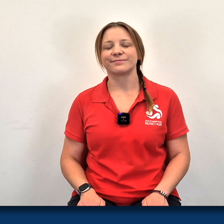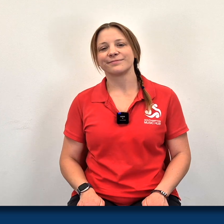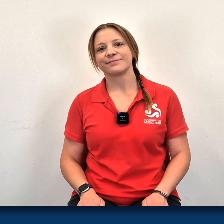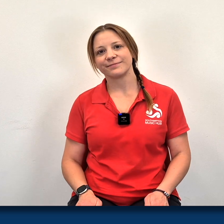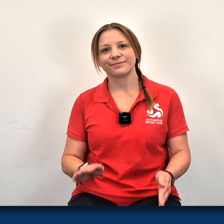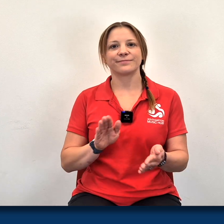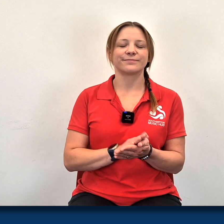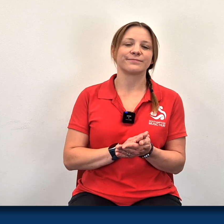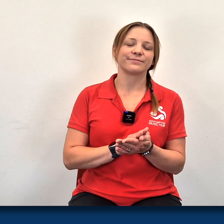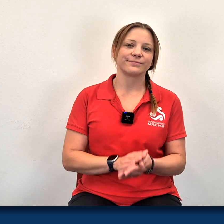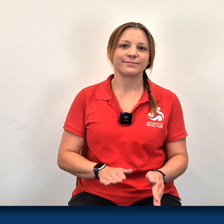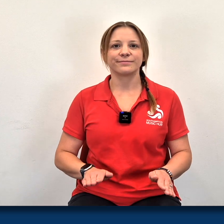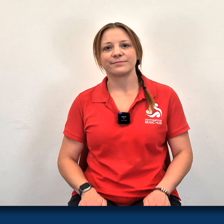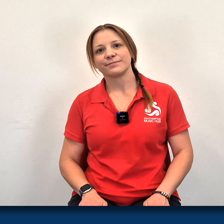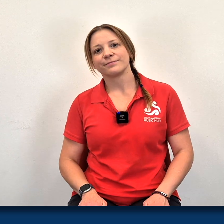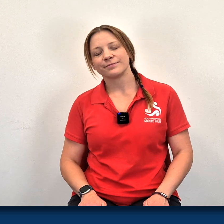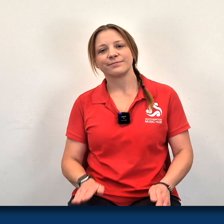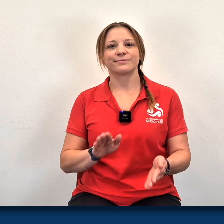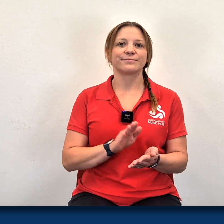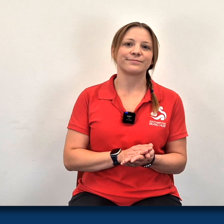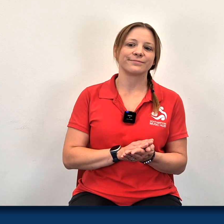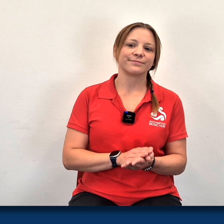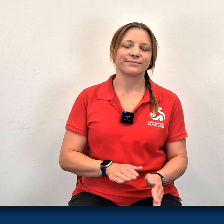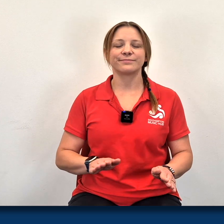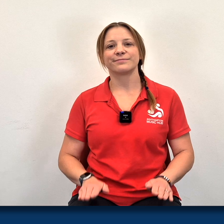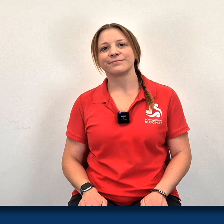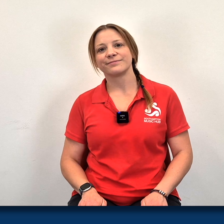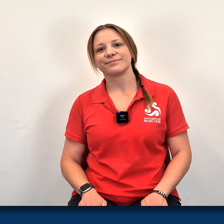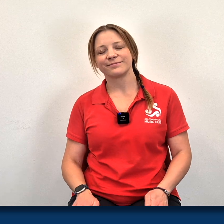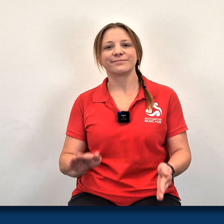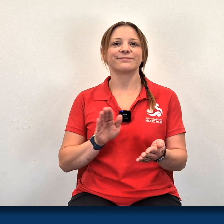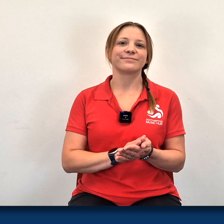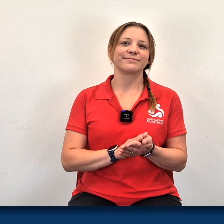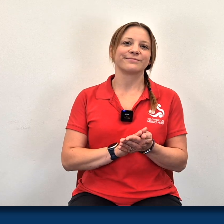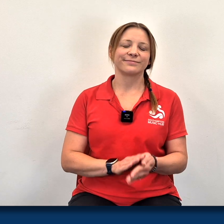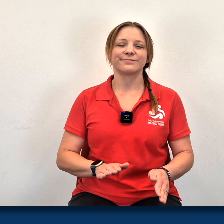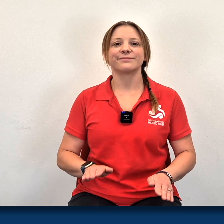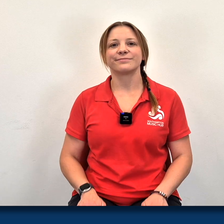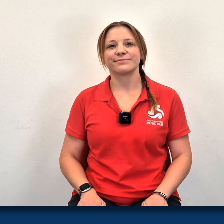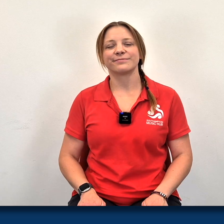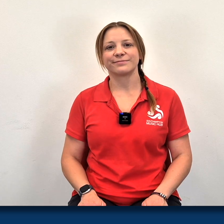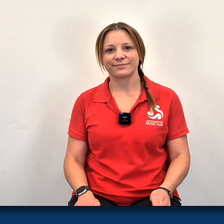Nigel used his long neck to make his escape. He pushed open the door and crept over the